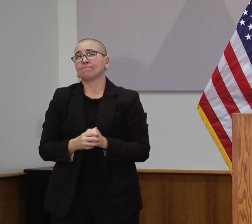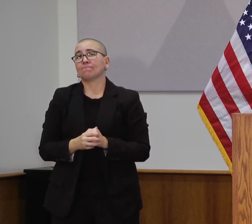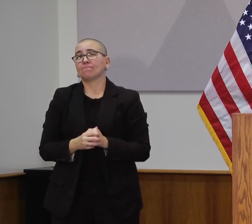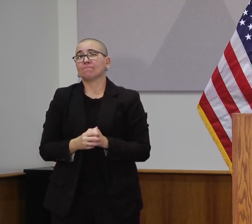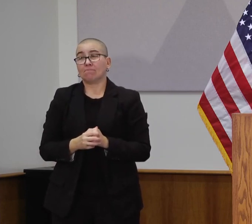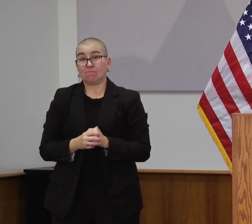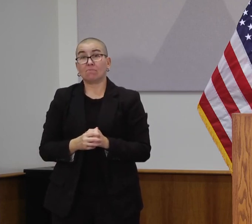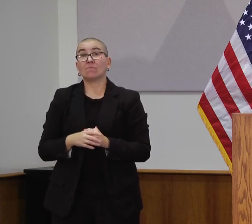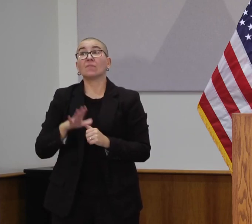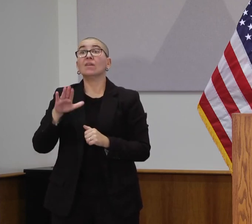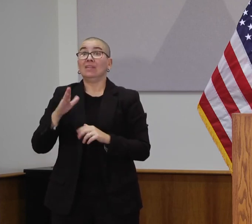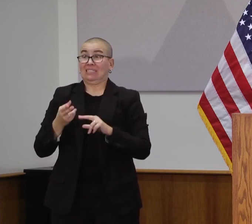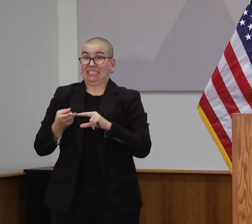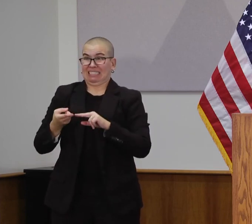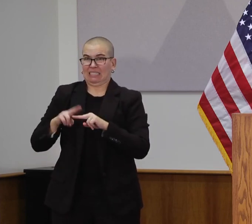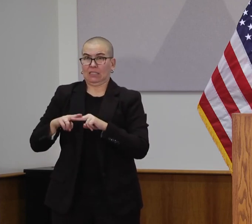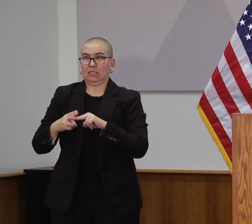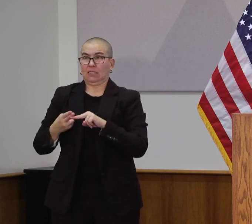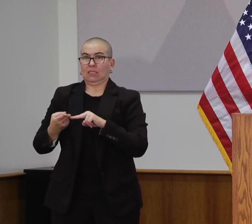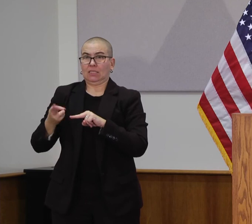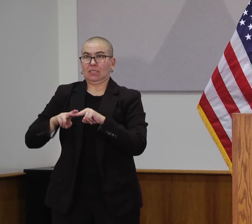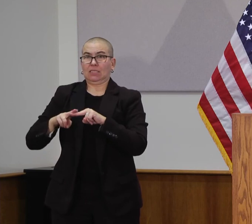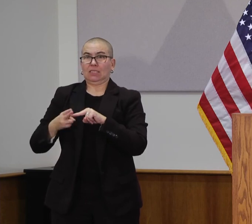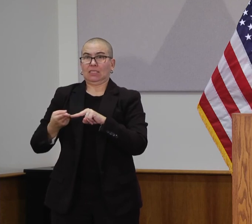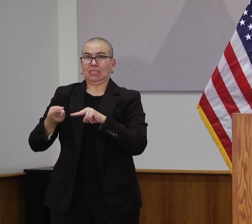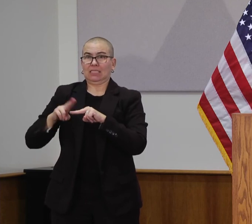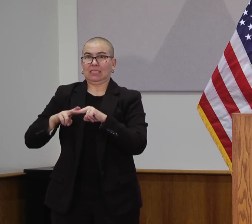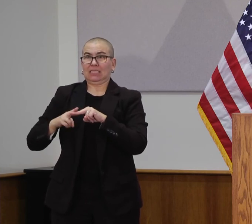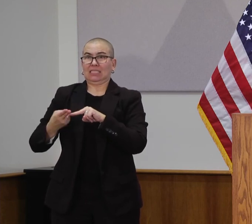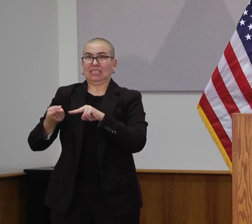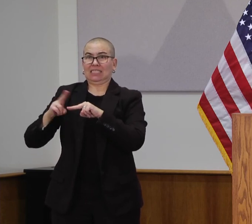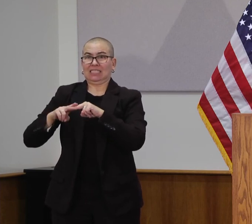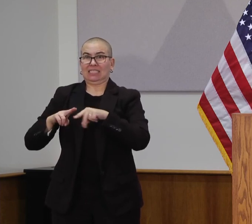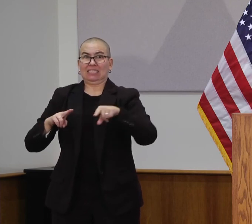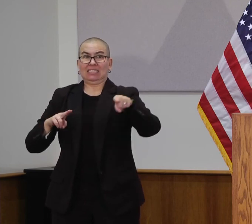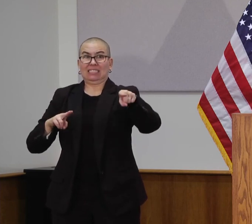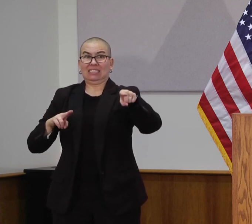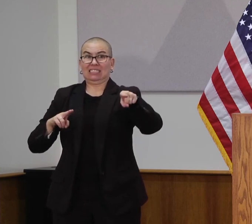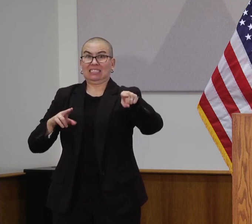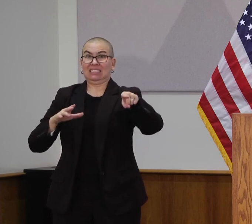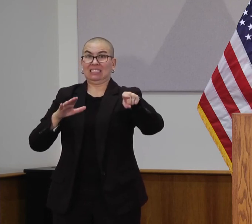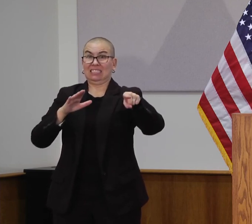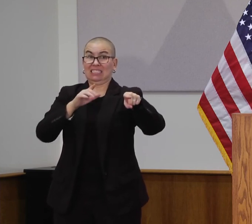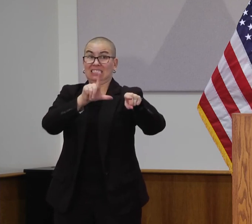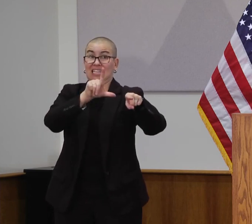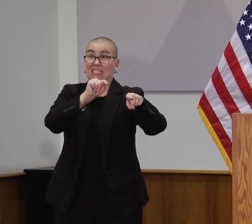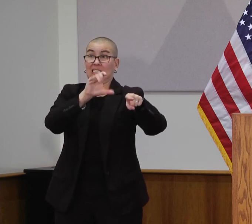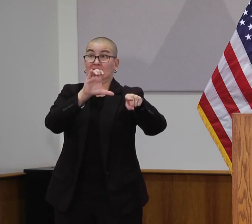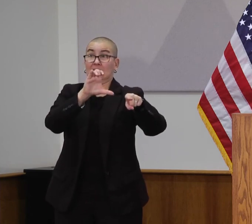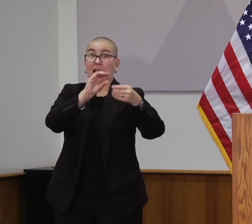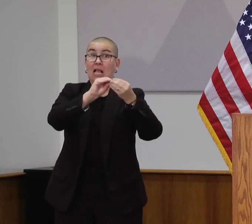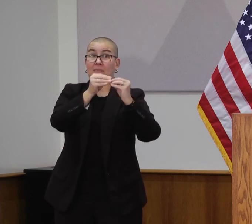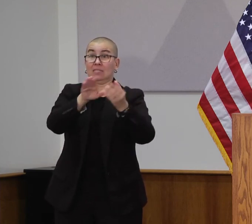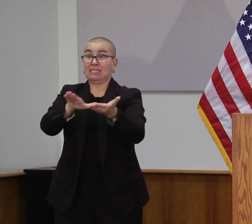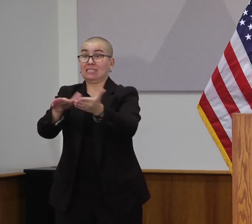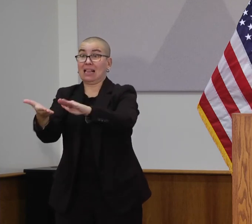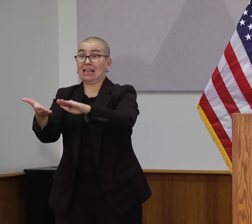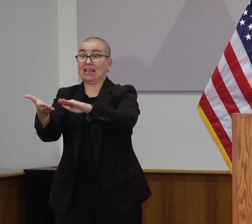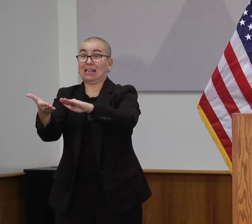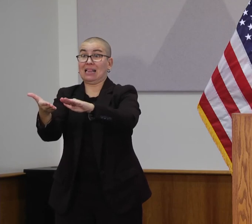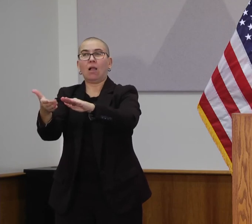increase, the reduction in deaths among long-term care has certainly been gratifying. We want to keep driving that number